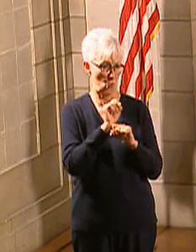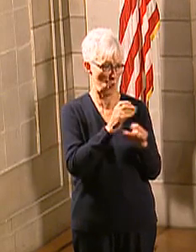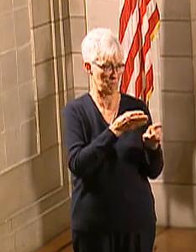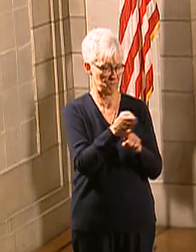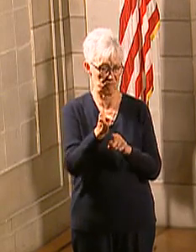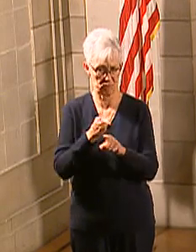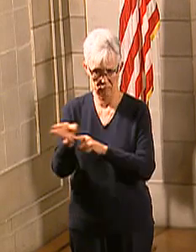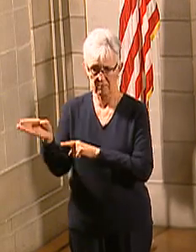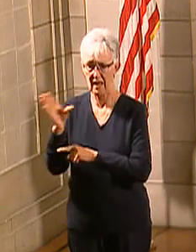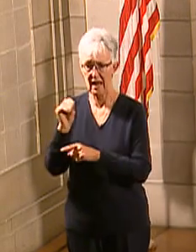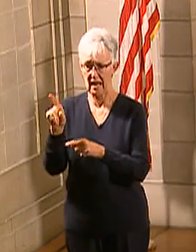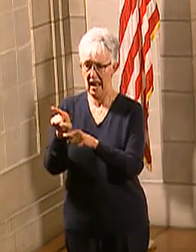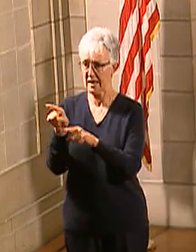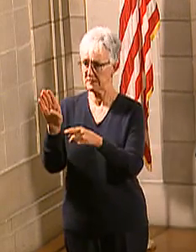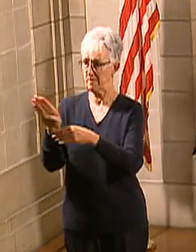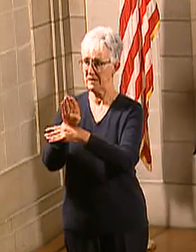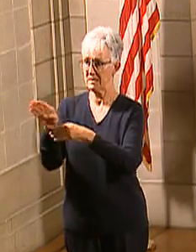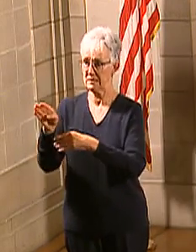bring forward the needs that they have.